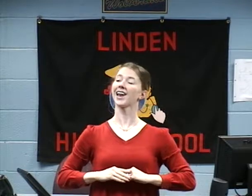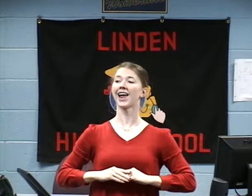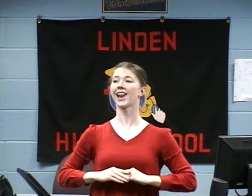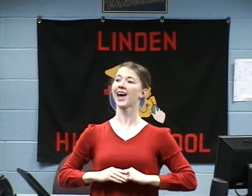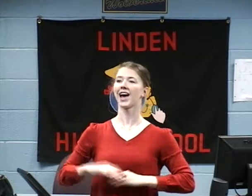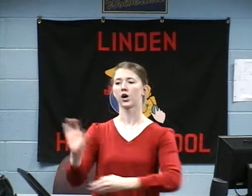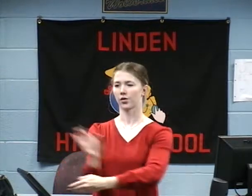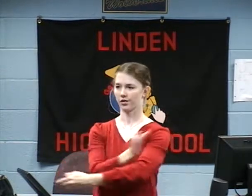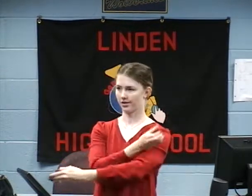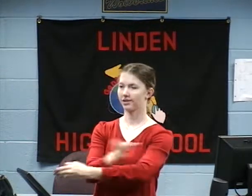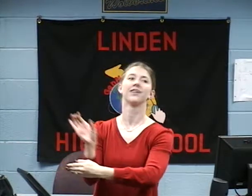Oh.